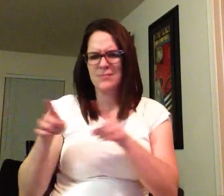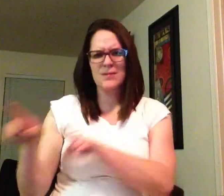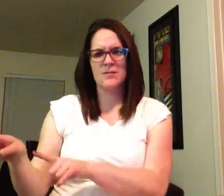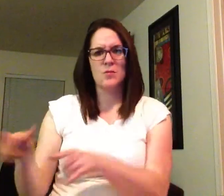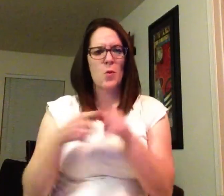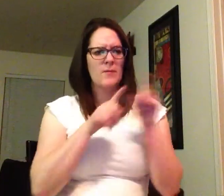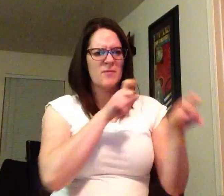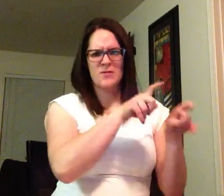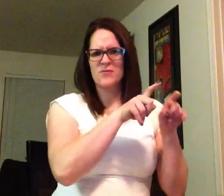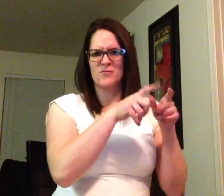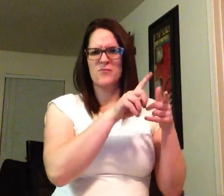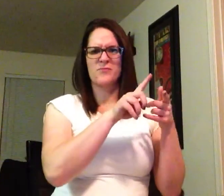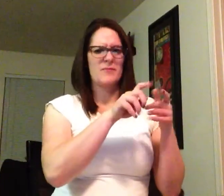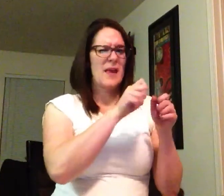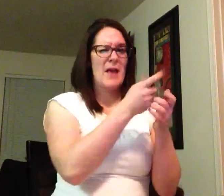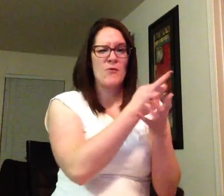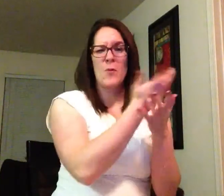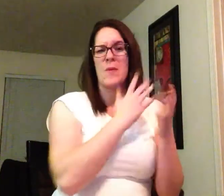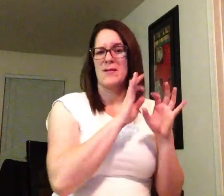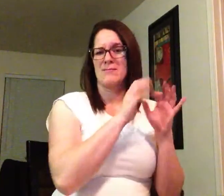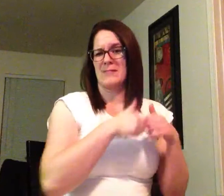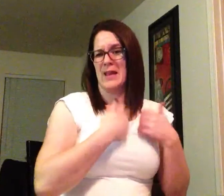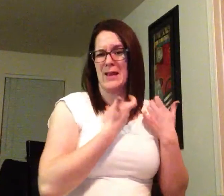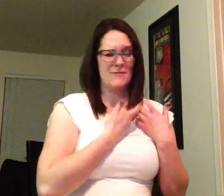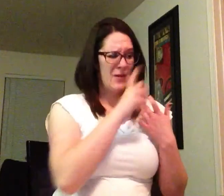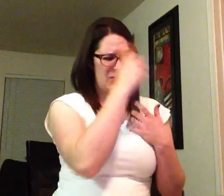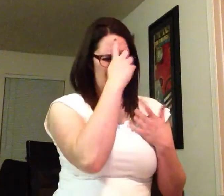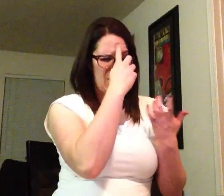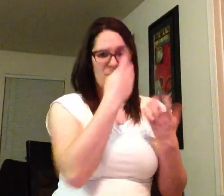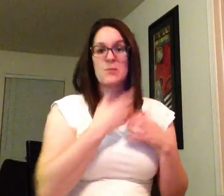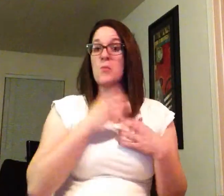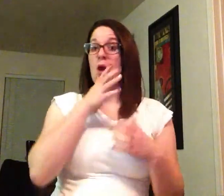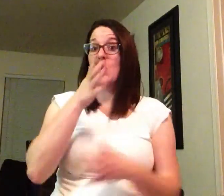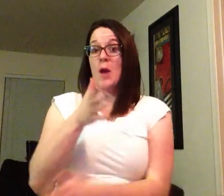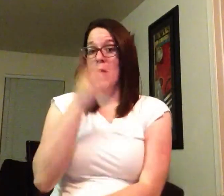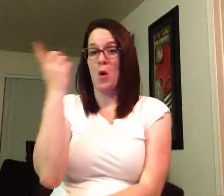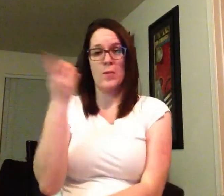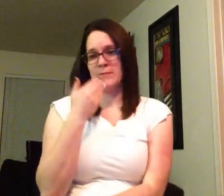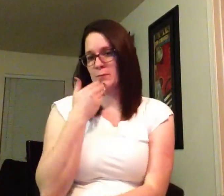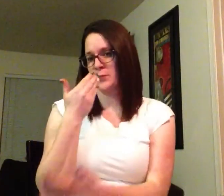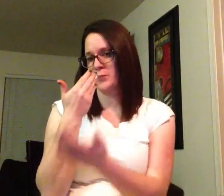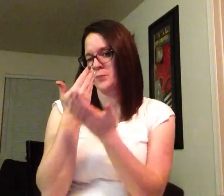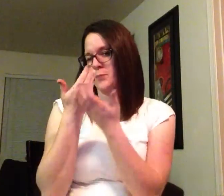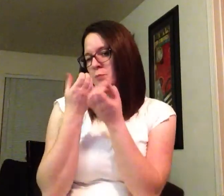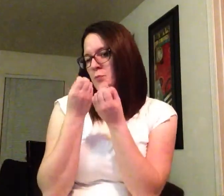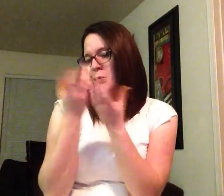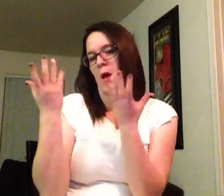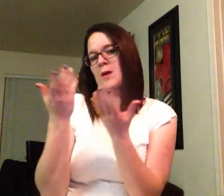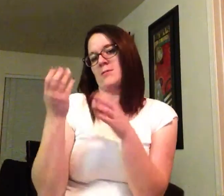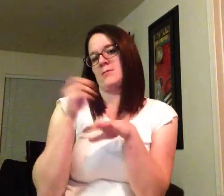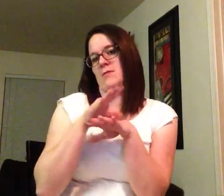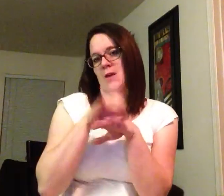my grandmother, who always had plenty of advice, and she said, stop being so picky. You've got to date